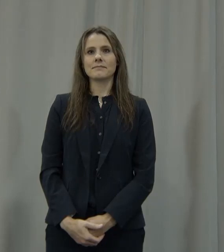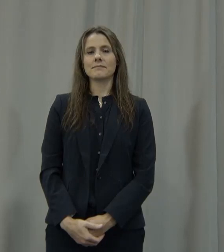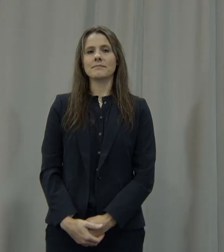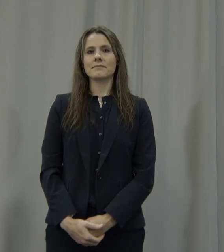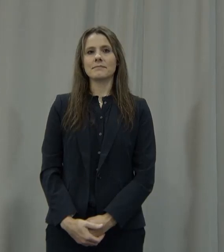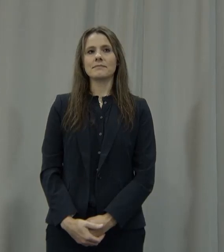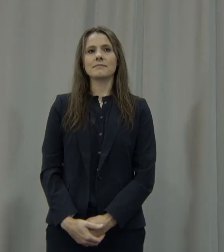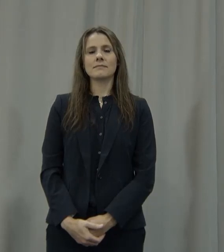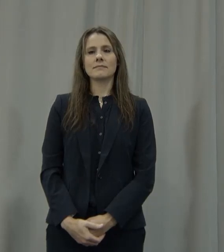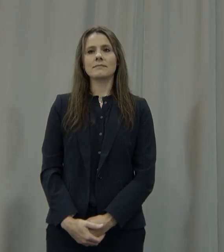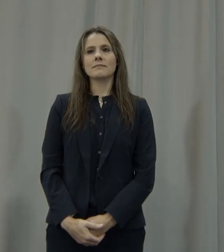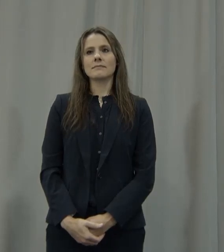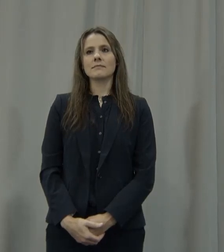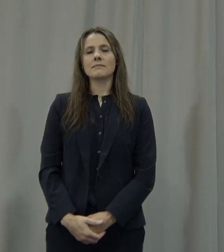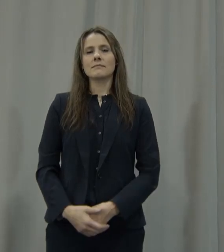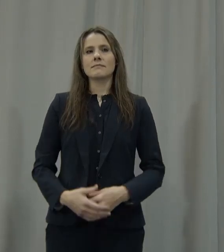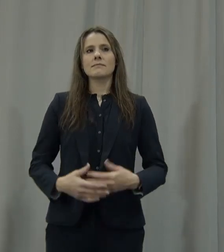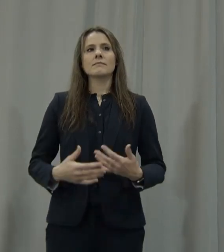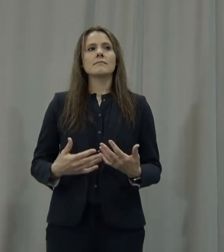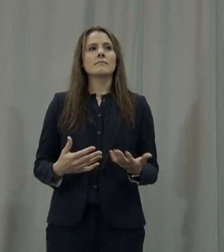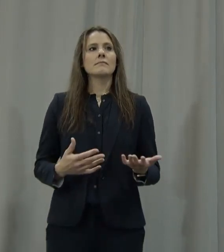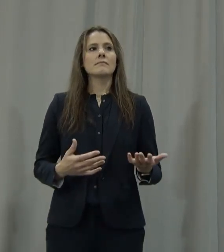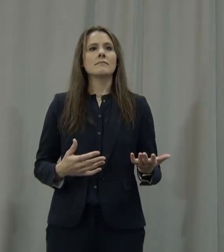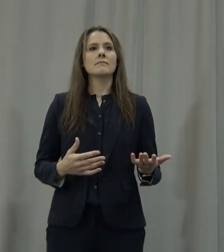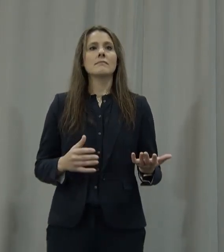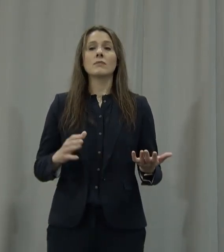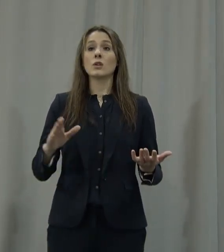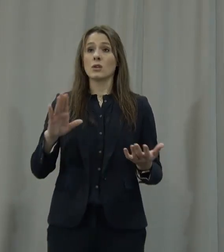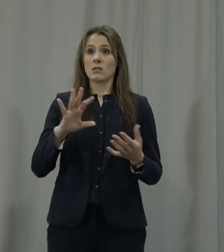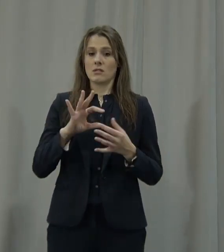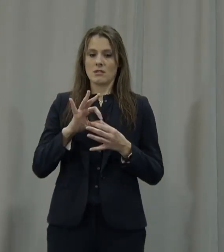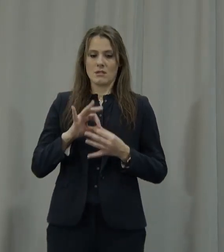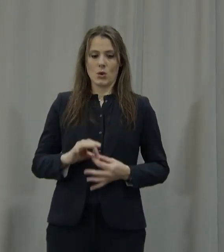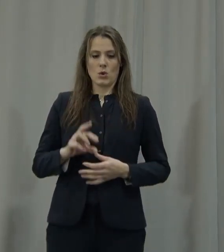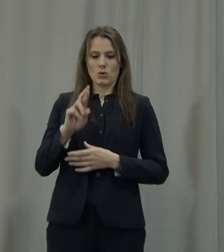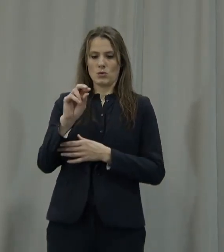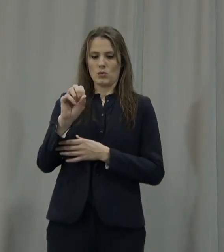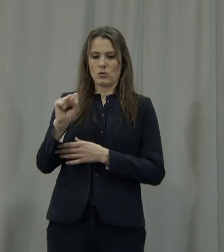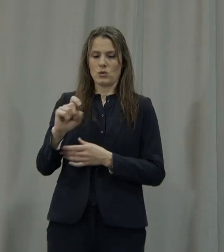The roots of your people,